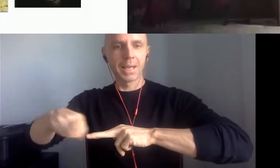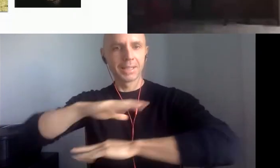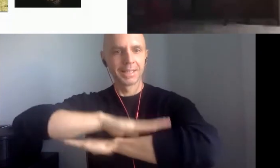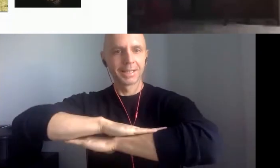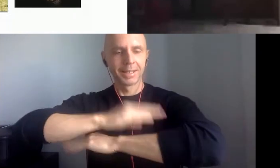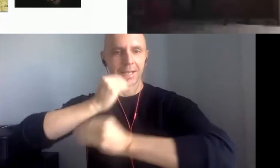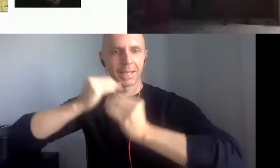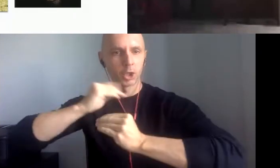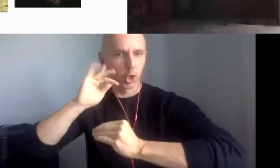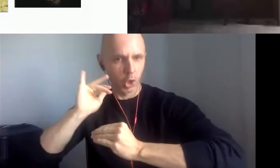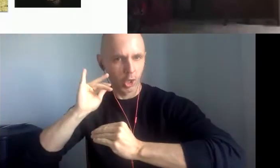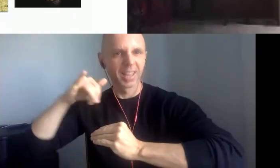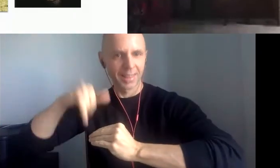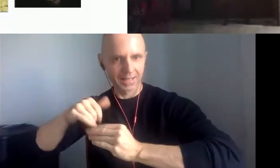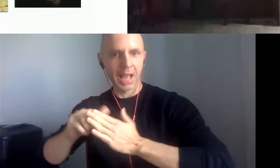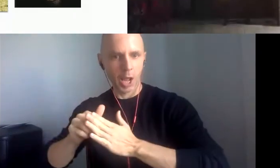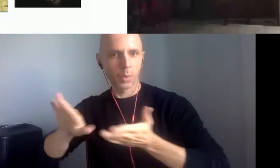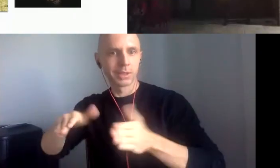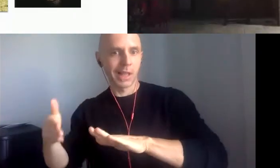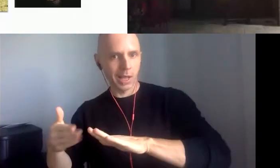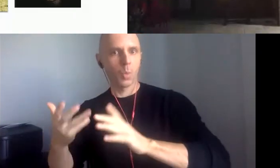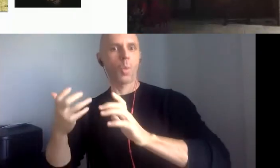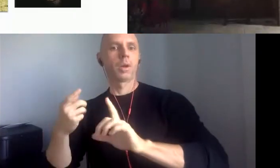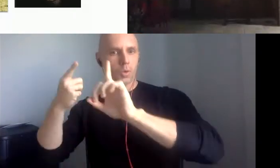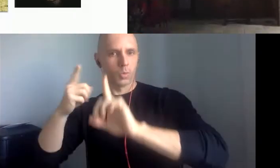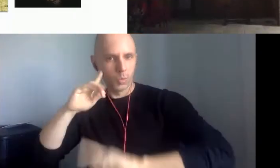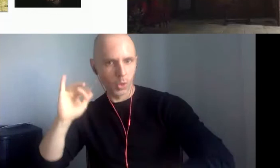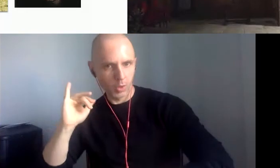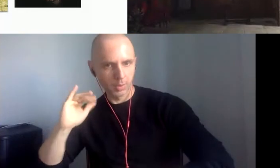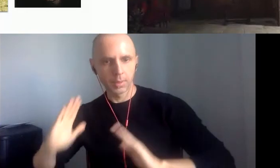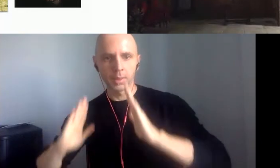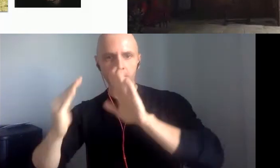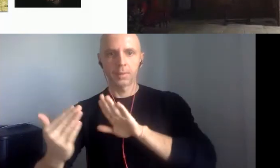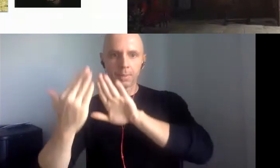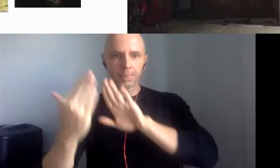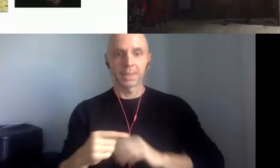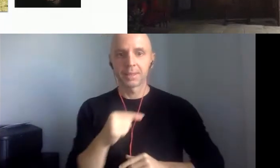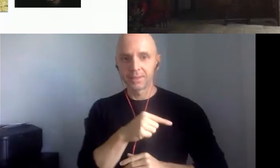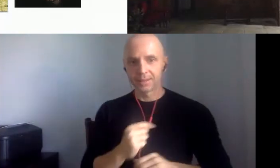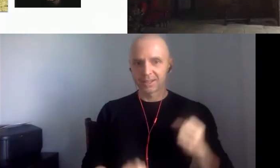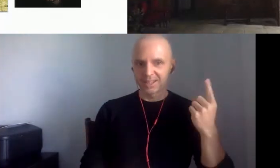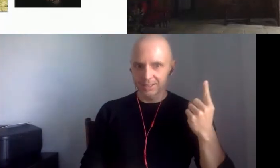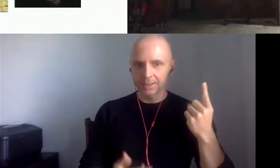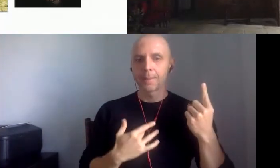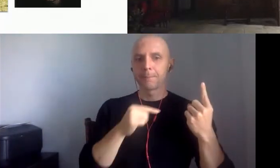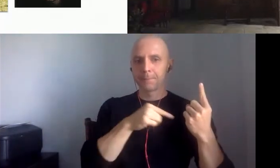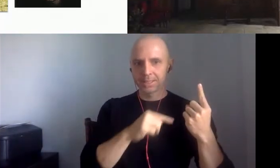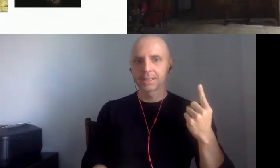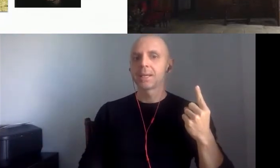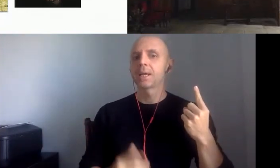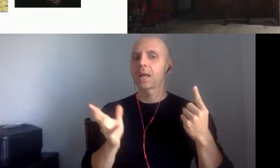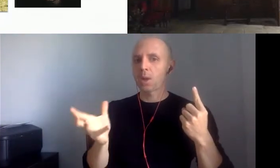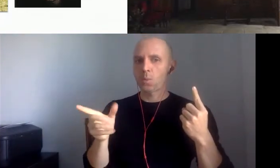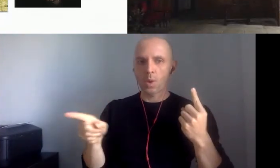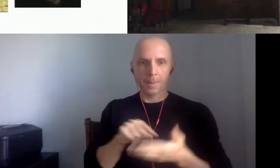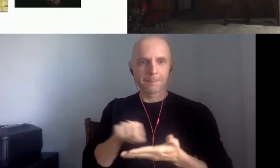Anyway, Fuller had agreed to pay Turner 100 guineas, so a vast sum of money, for 4 watercolours of his estate in West Sussex